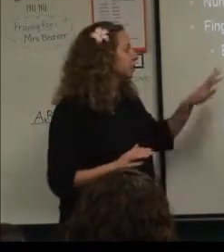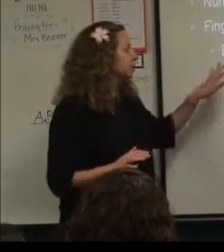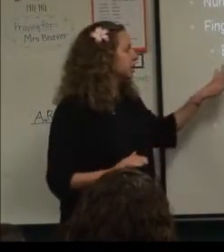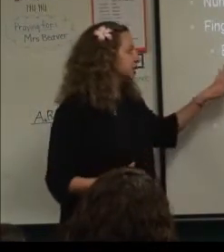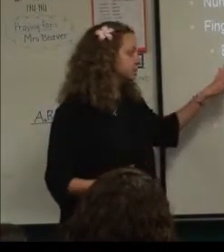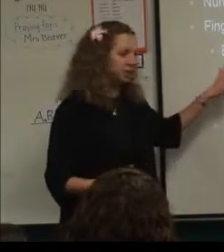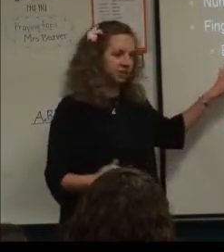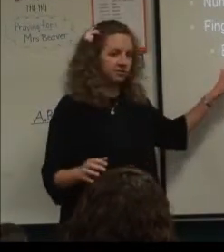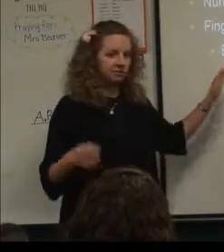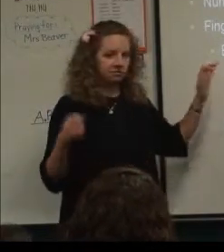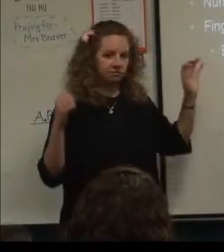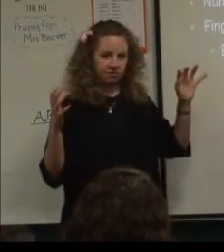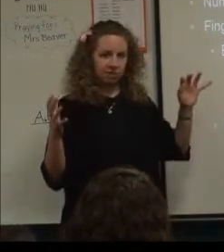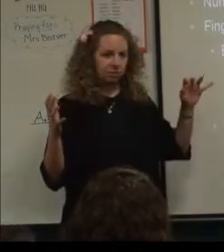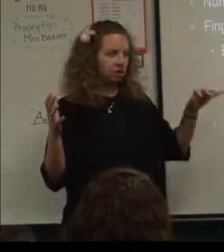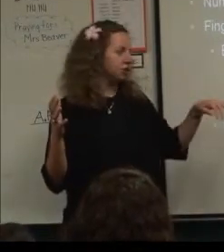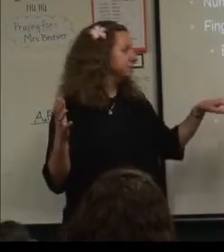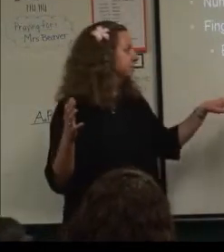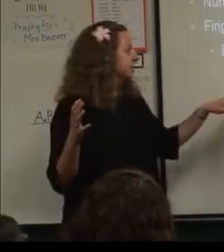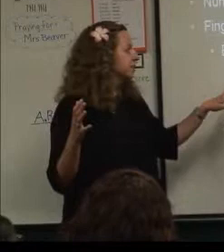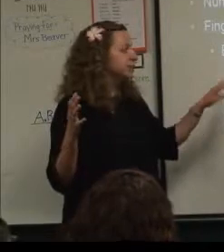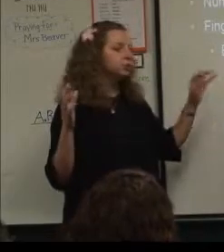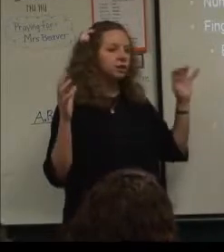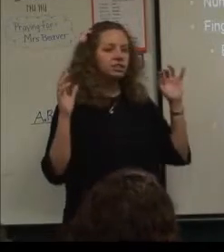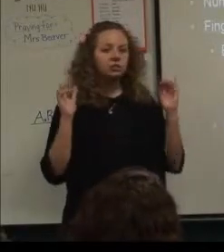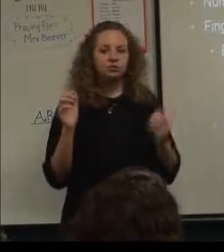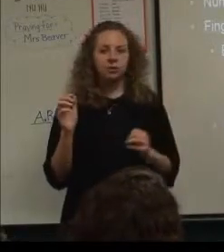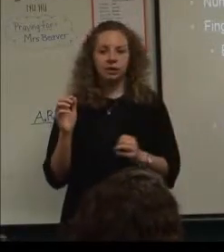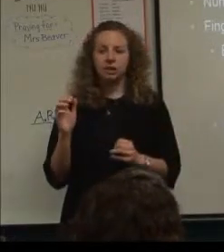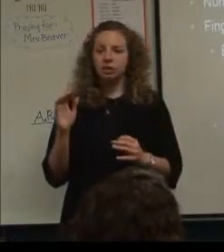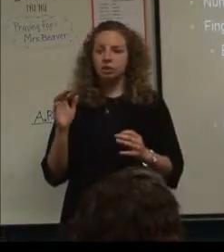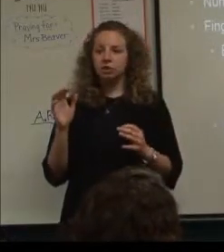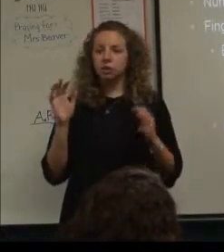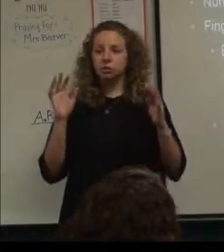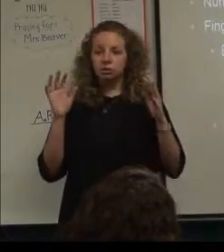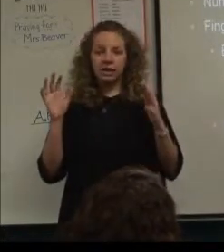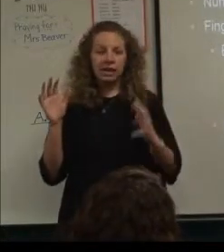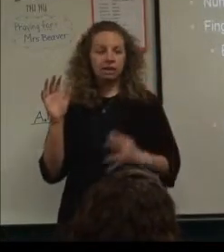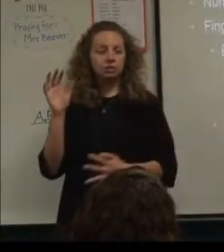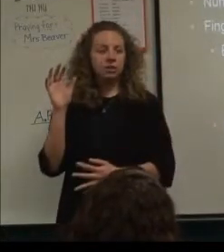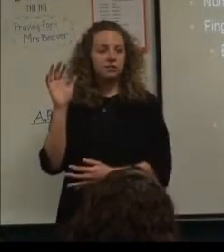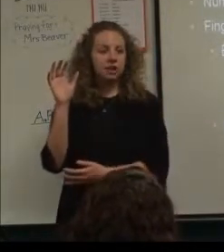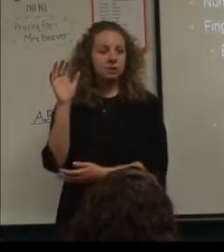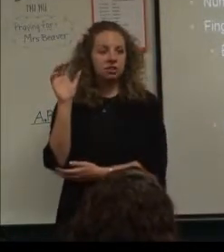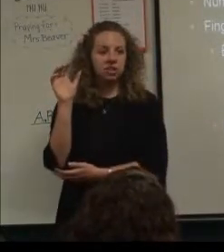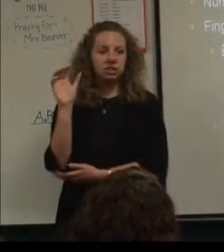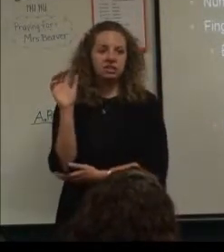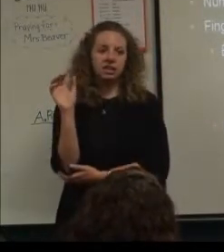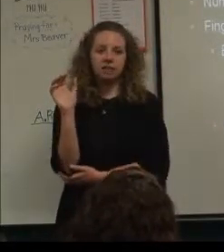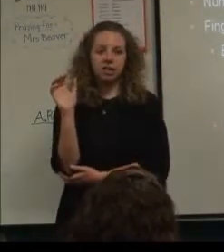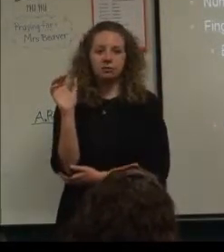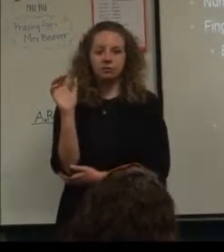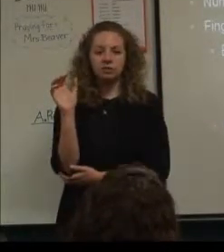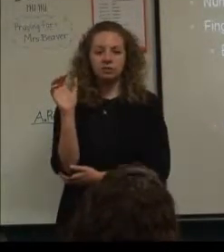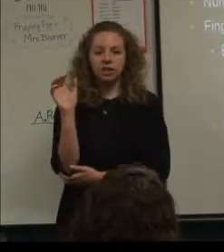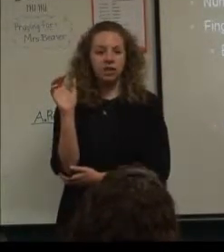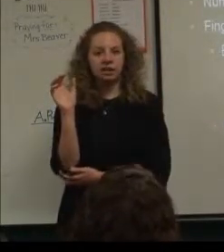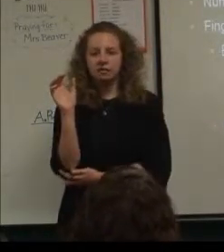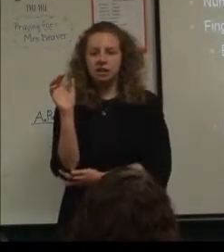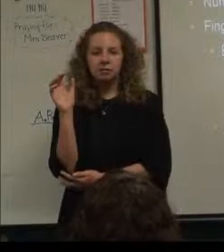doing it expressive, that's what it's called, then you want to do it fluid. So you can do it very much like this. Like if I was going to sign